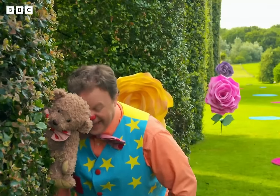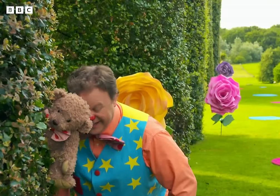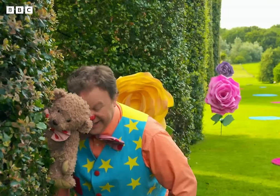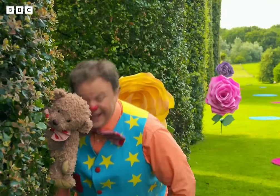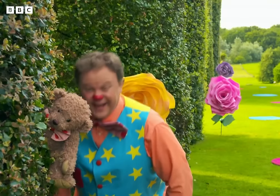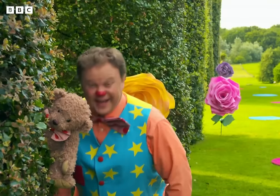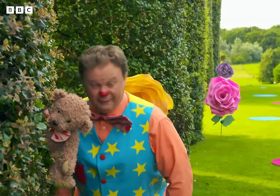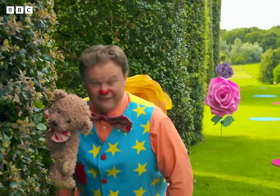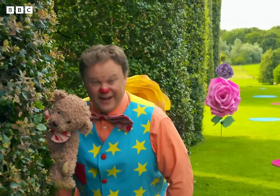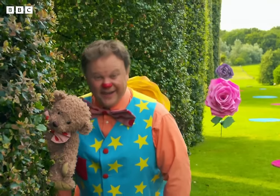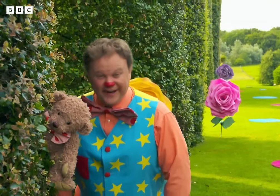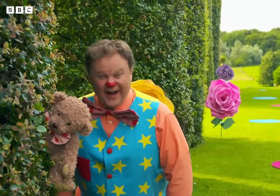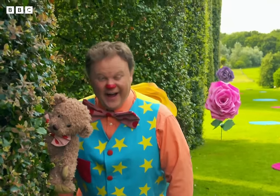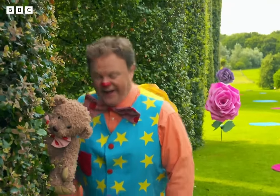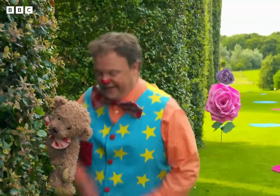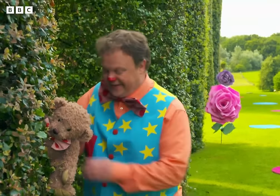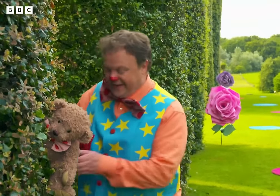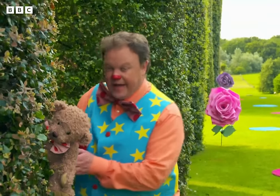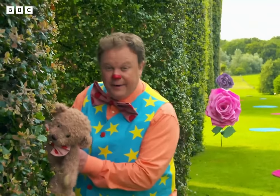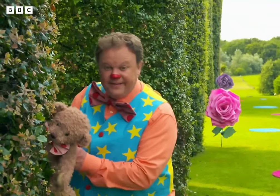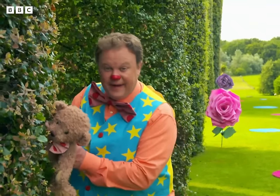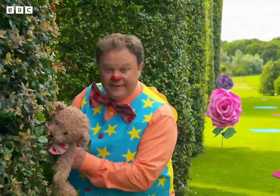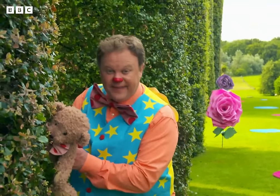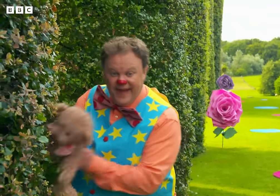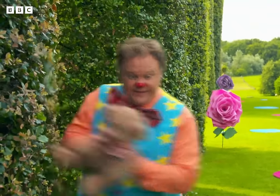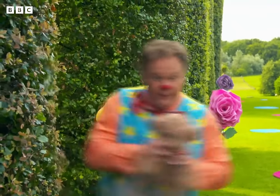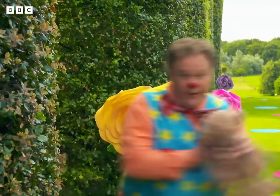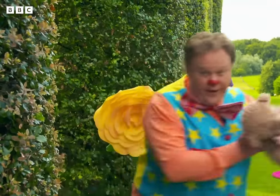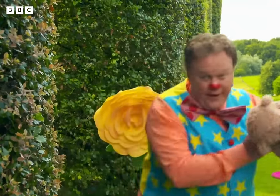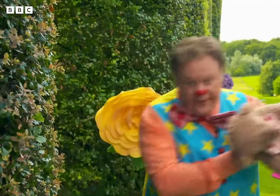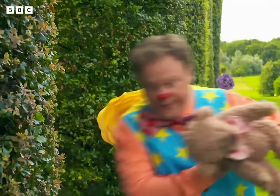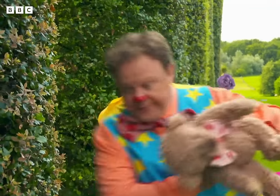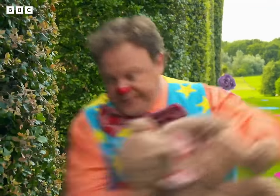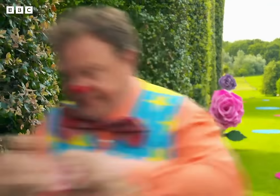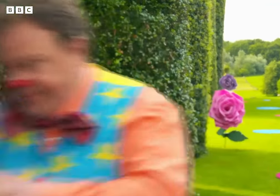1, 3, 5, Tuesday, 9, 10. Coming ready or not? Come on, Tumble Ted. Woohoo!